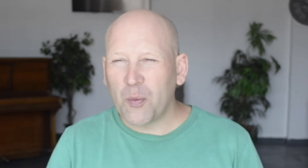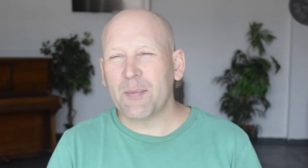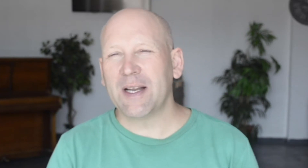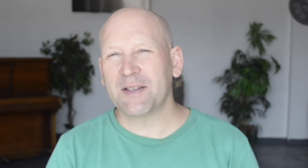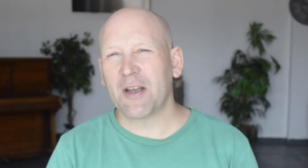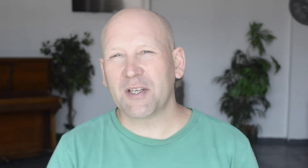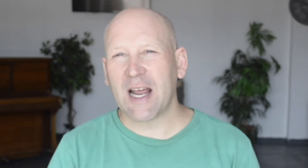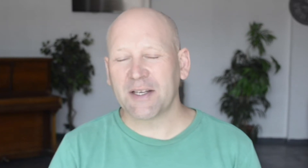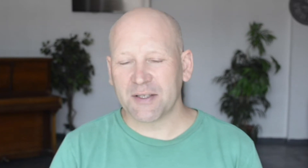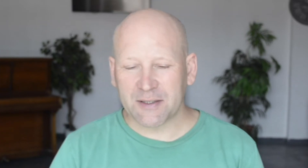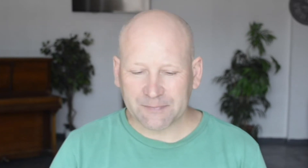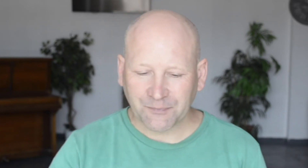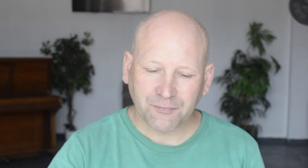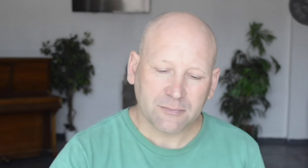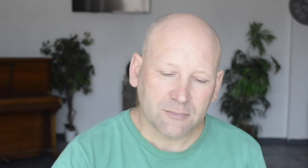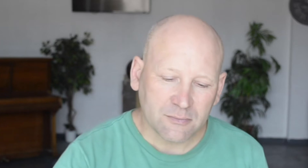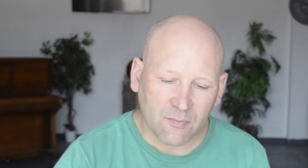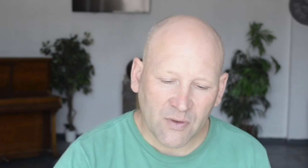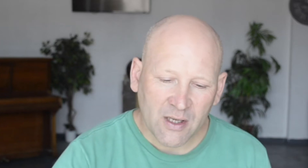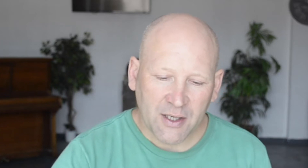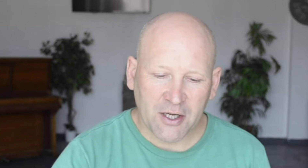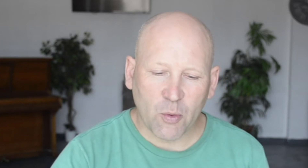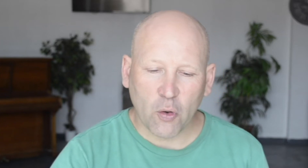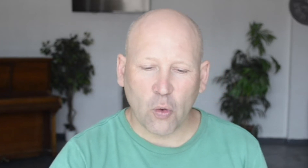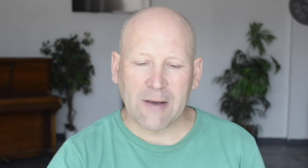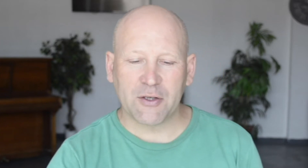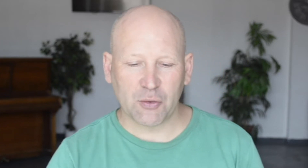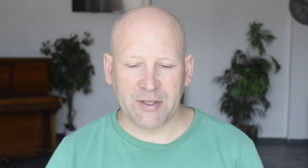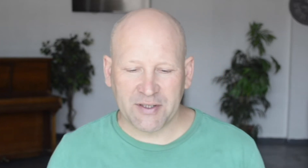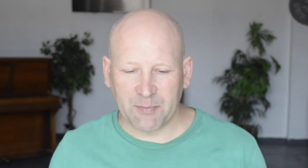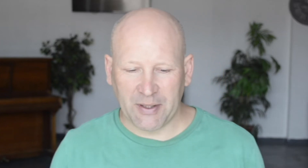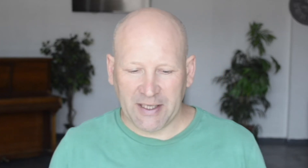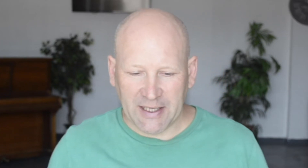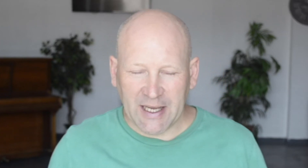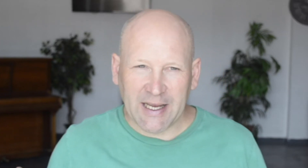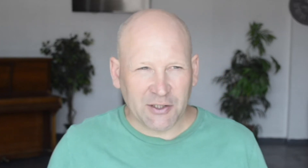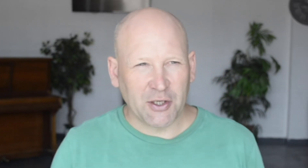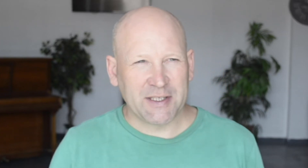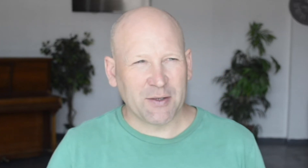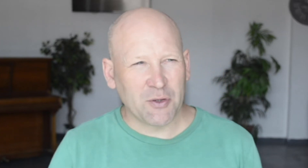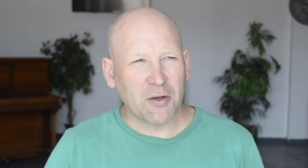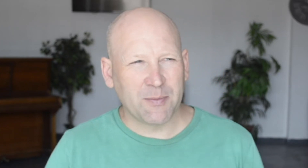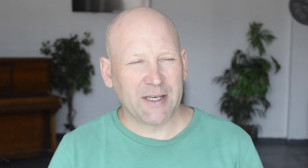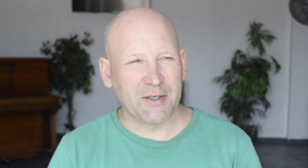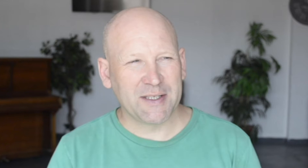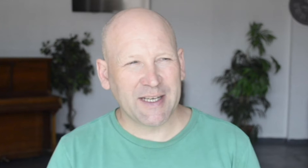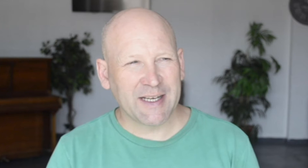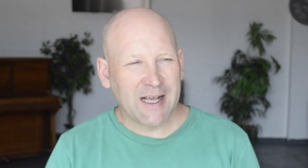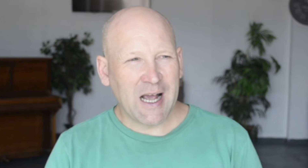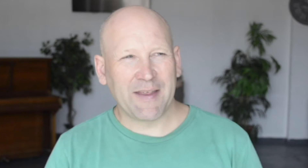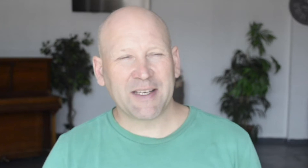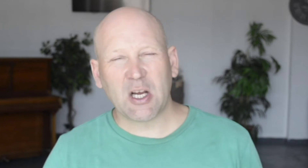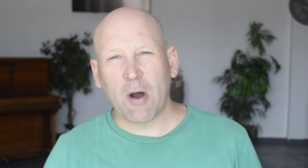draw people into those connections. You know, we all have a choice to be in unity or not to be in unity.